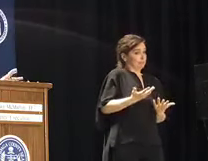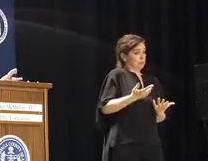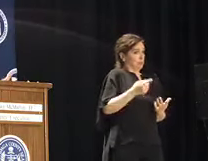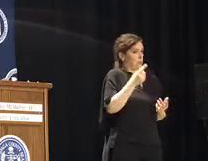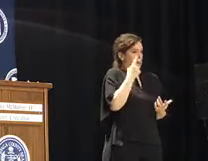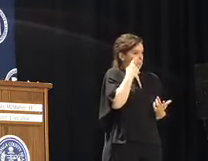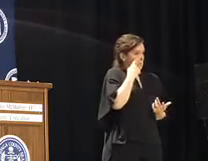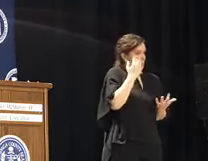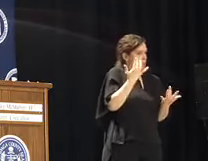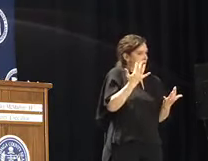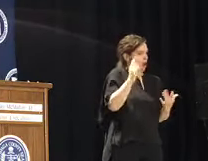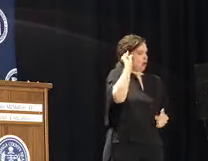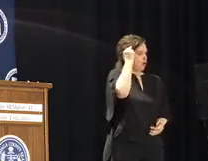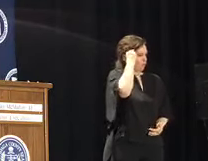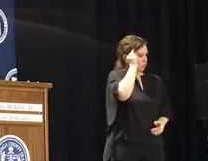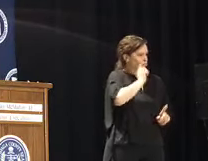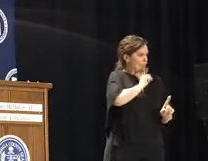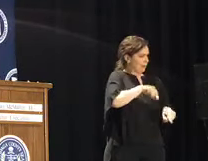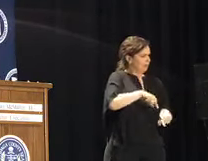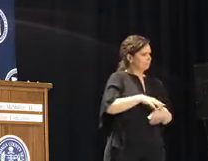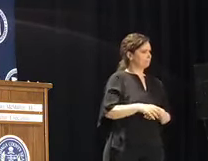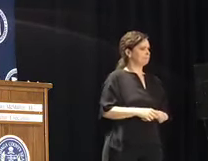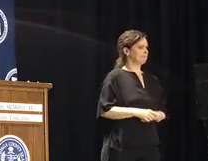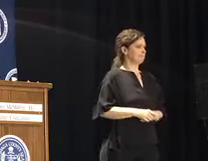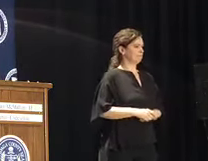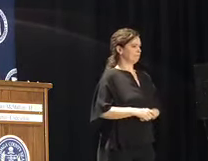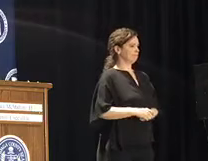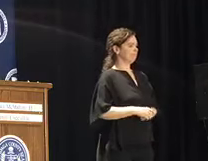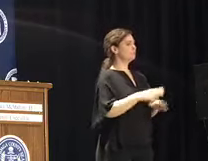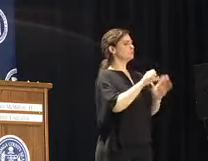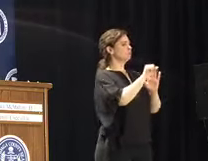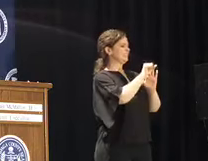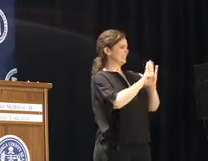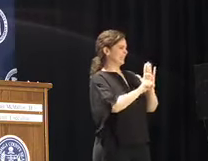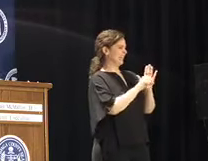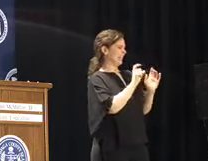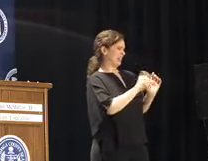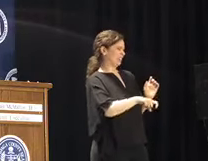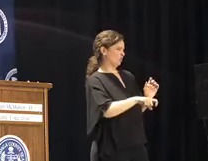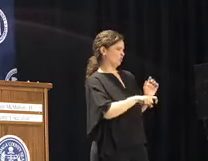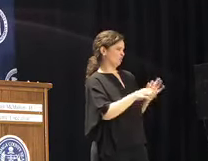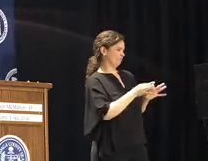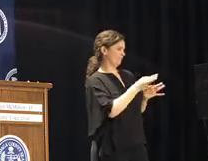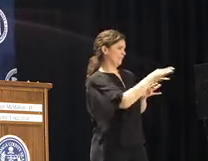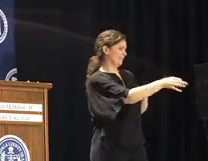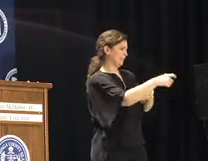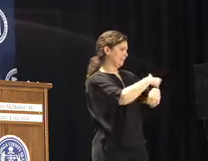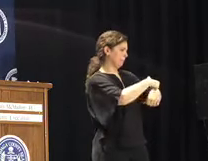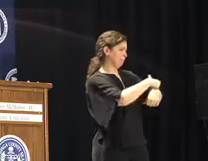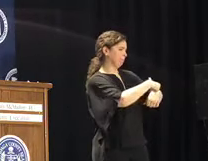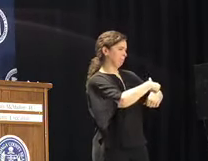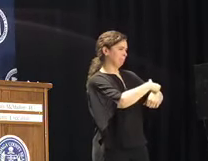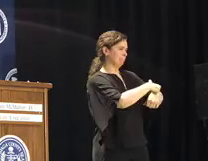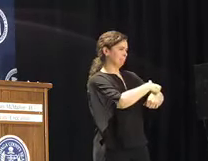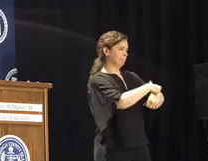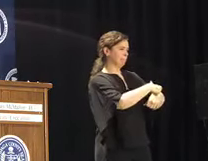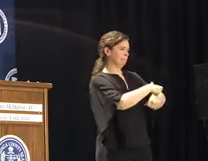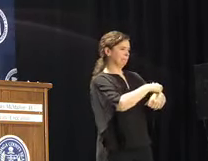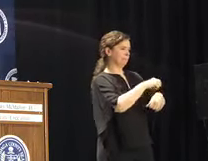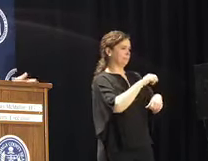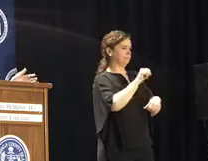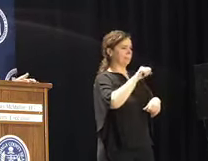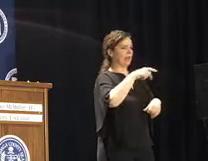going to happen is the state is going to have to probably extend that, right? April 1st is right around the corner. So